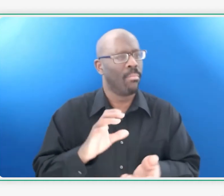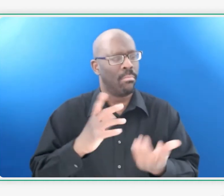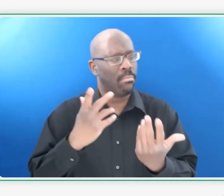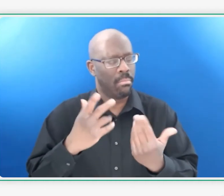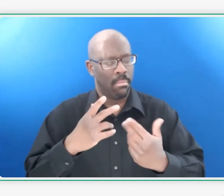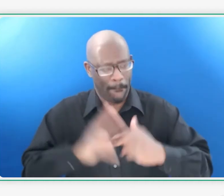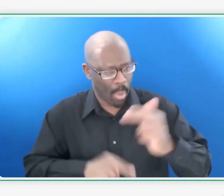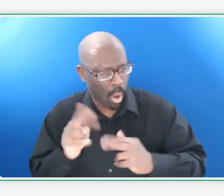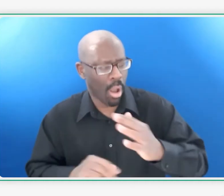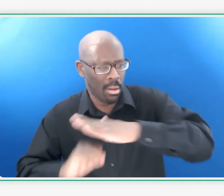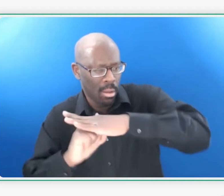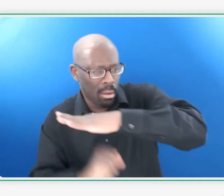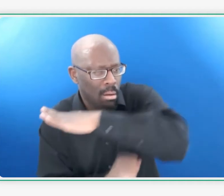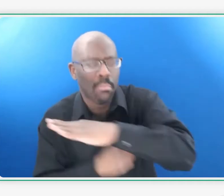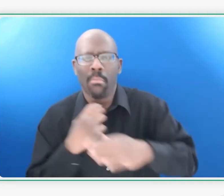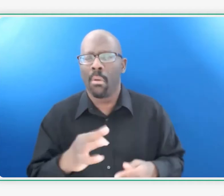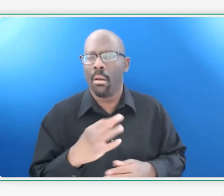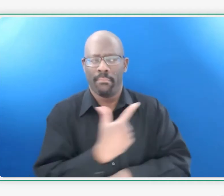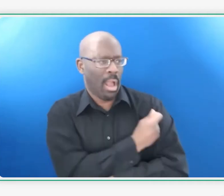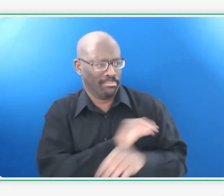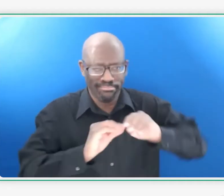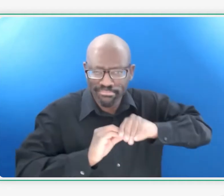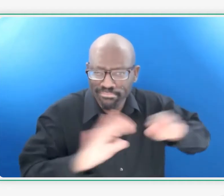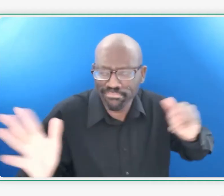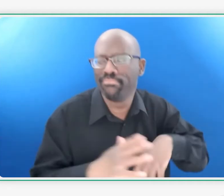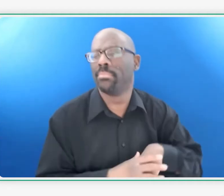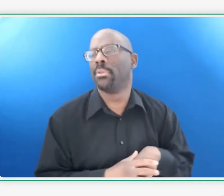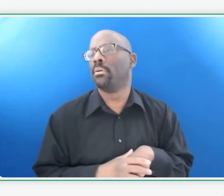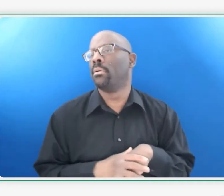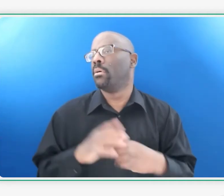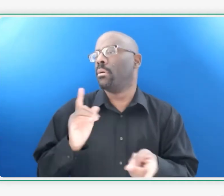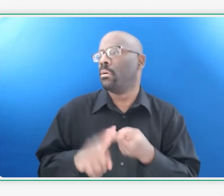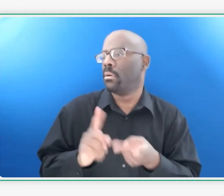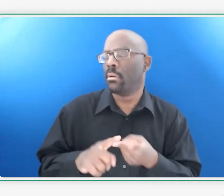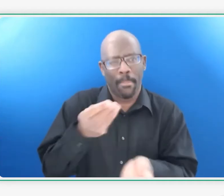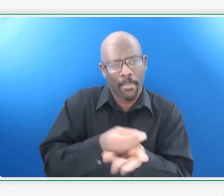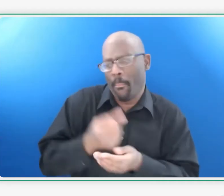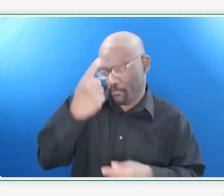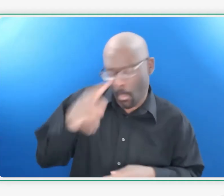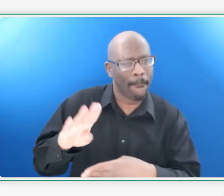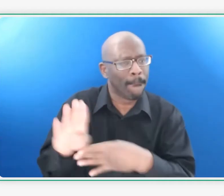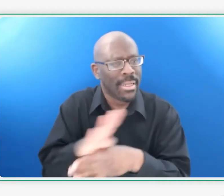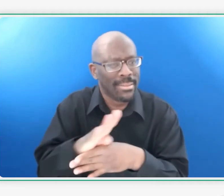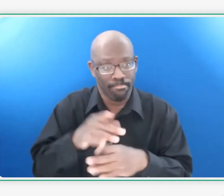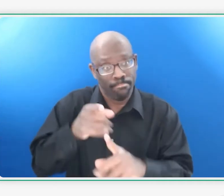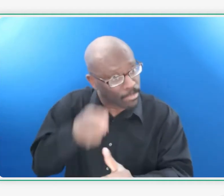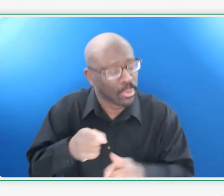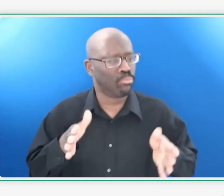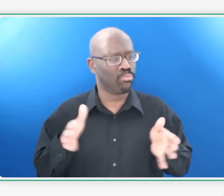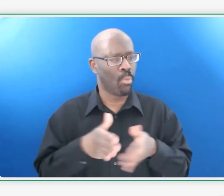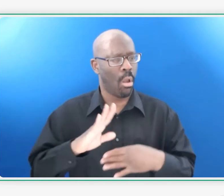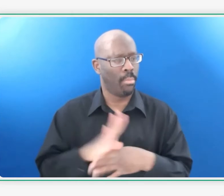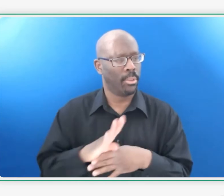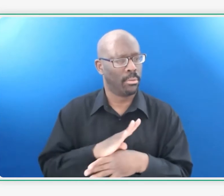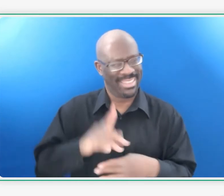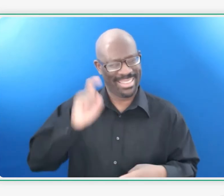$1.9 trillion package. And that'll help with infrastructure, the vaccines, but it